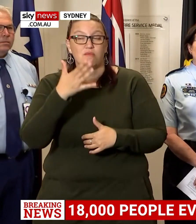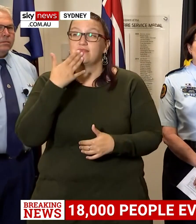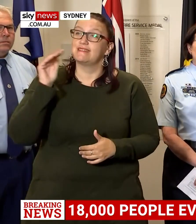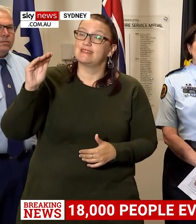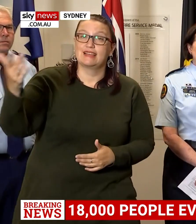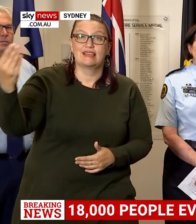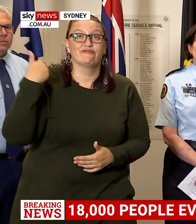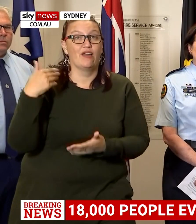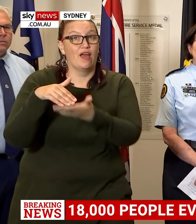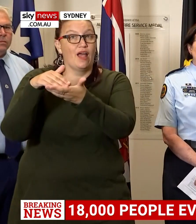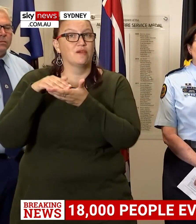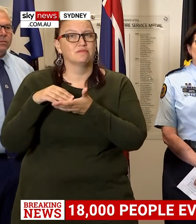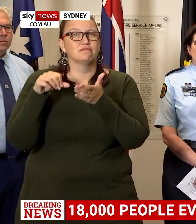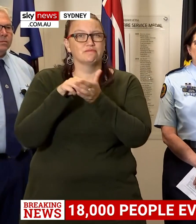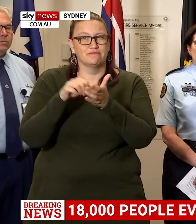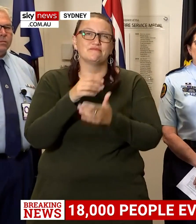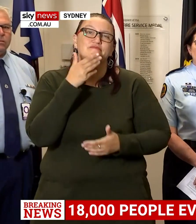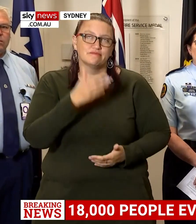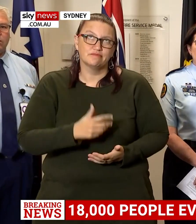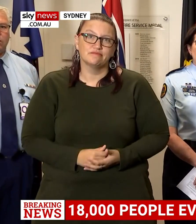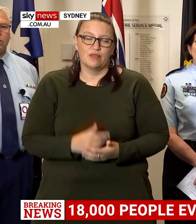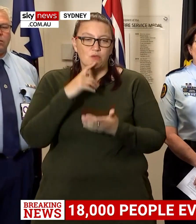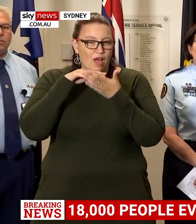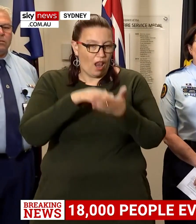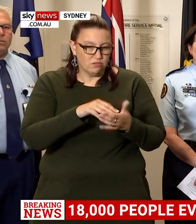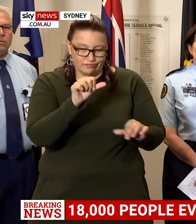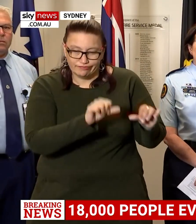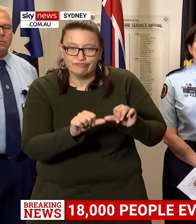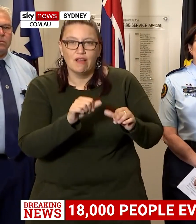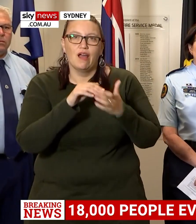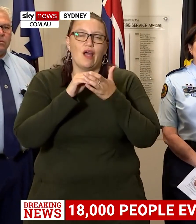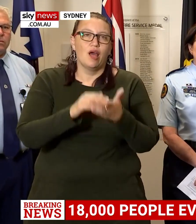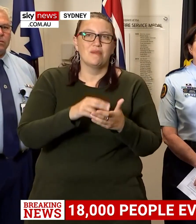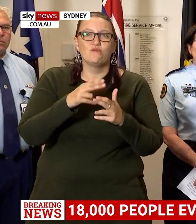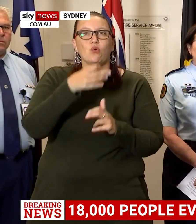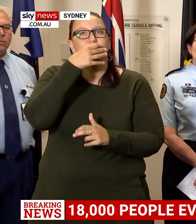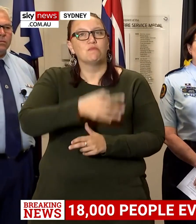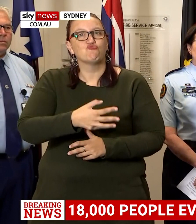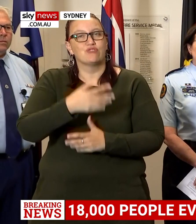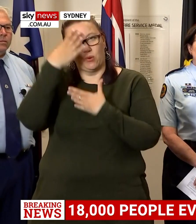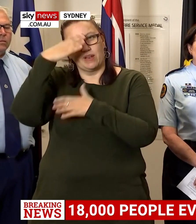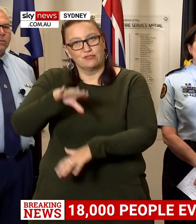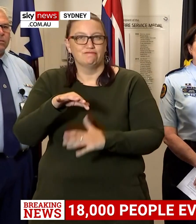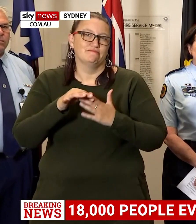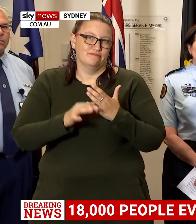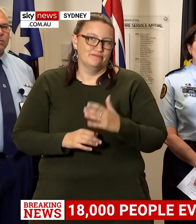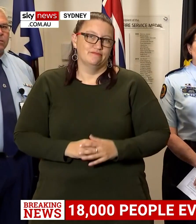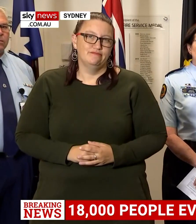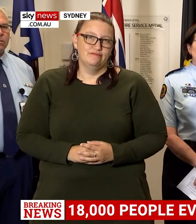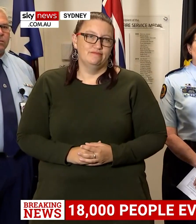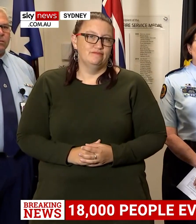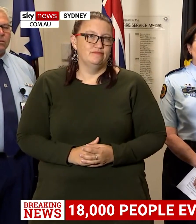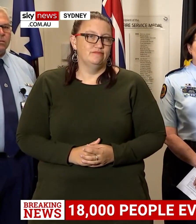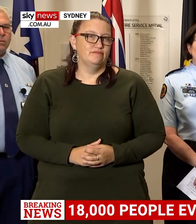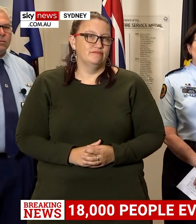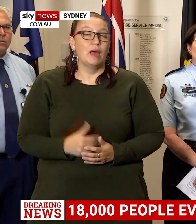that immediate help, and under obviously other circumstances provide them with the emergency temporary accommodation. So even though